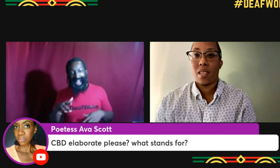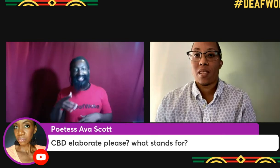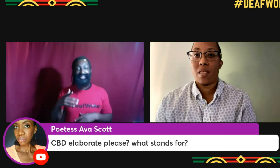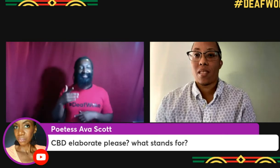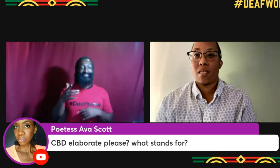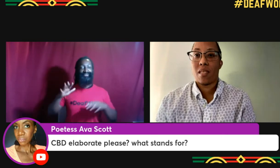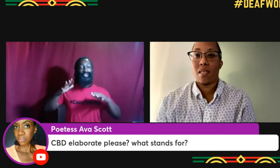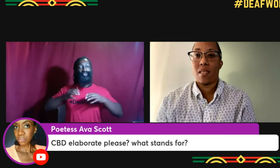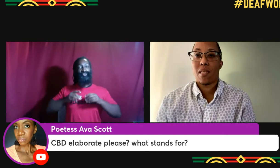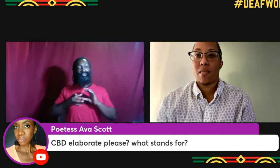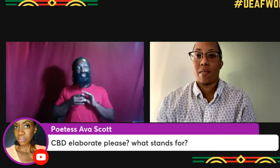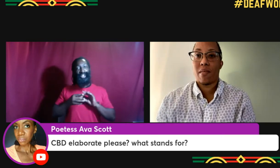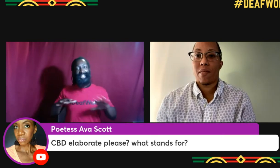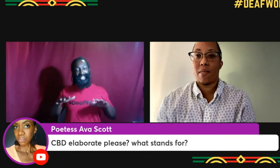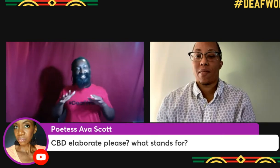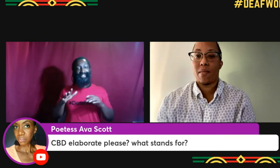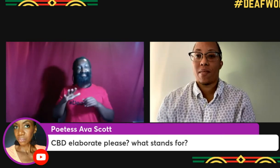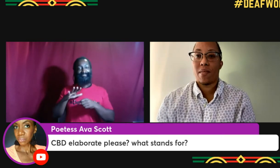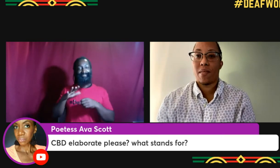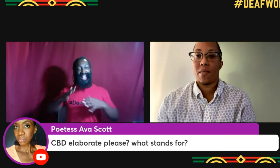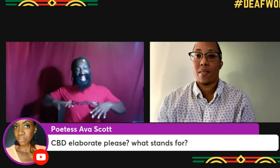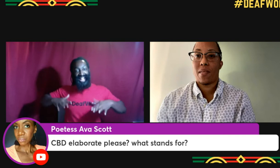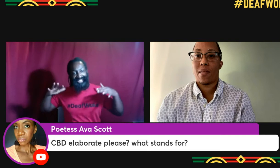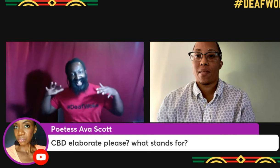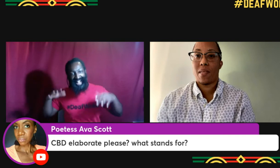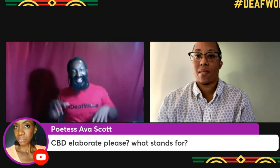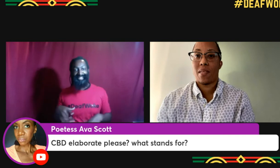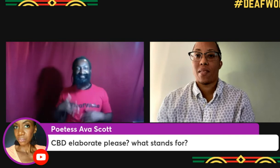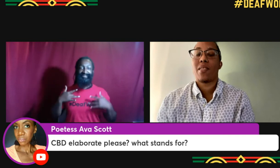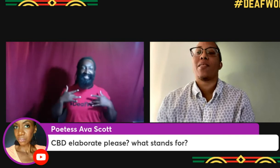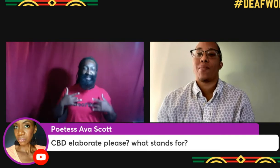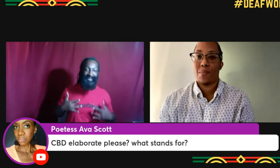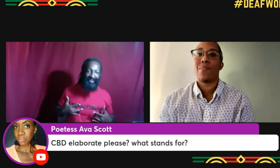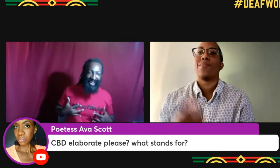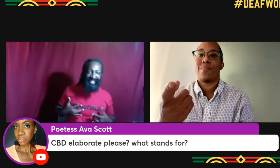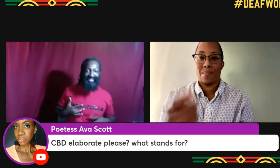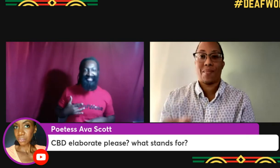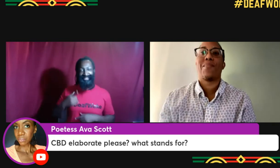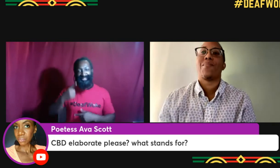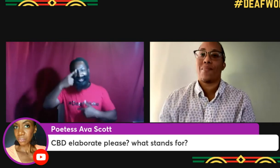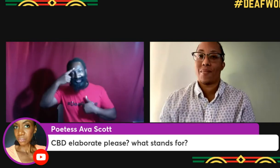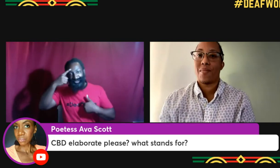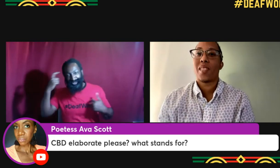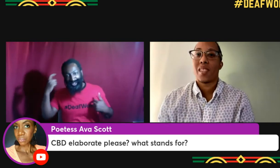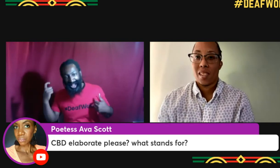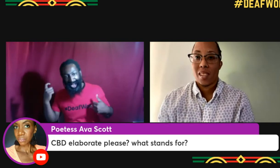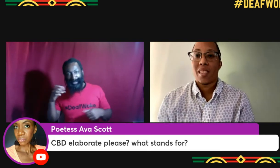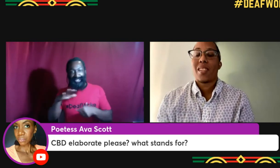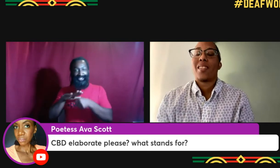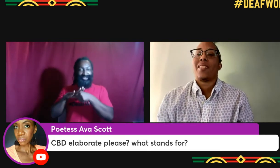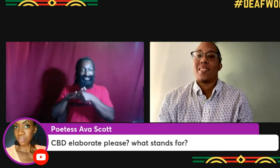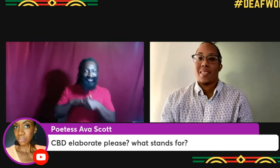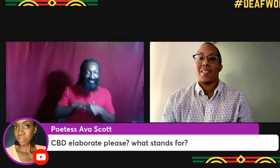Yeah, like you said, CBD helps relax. Kind of release, kind of reduces anxiety,